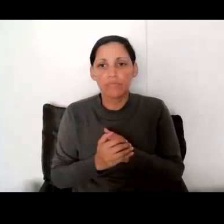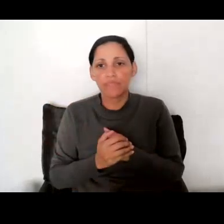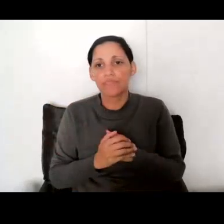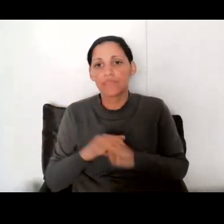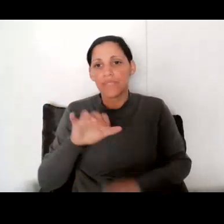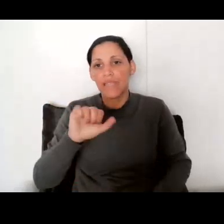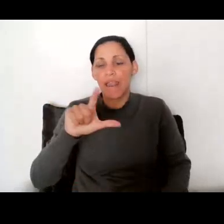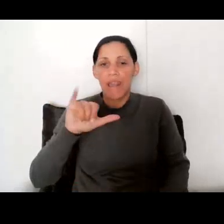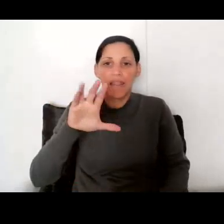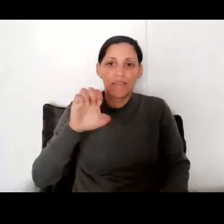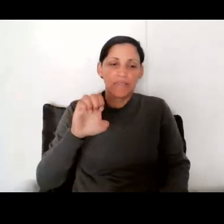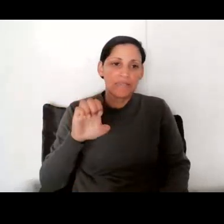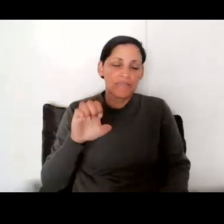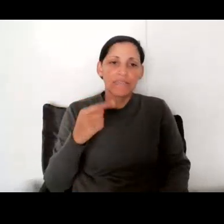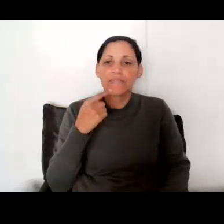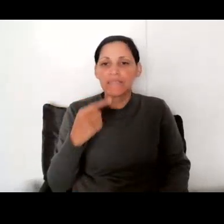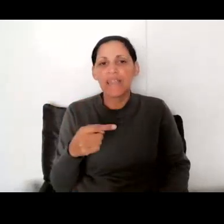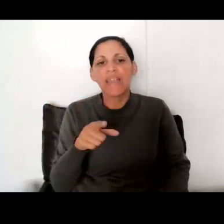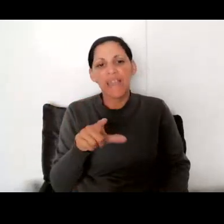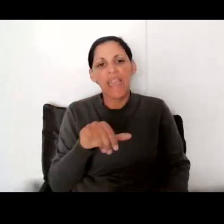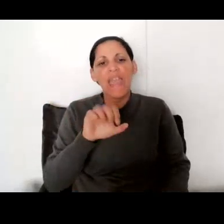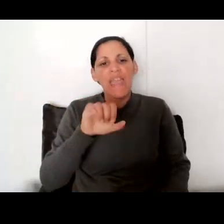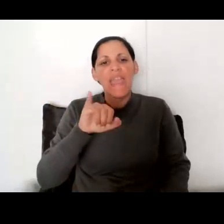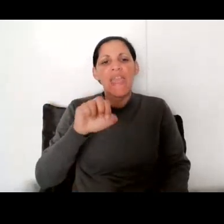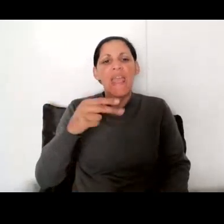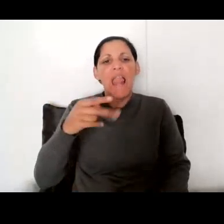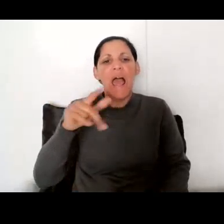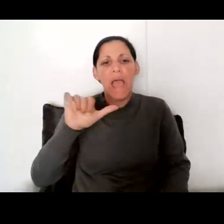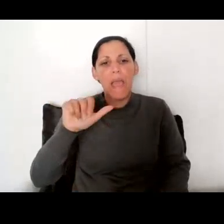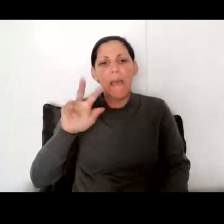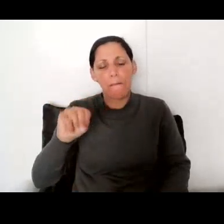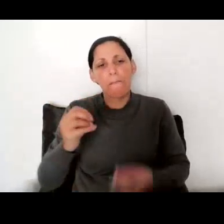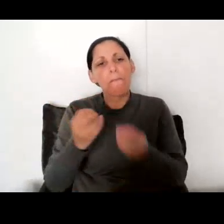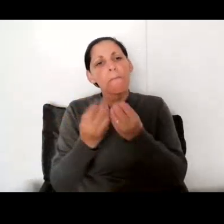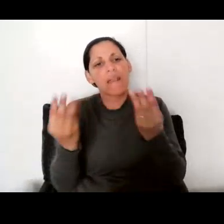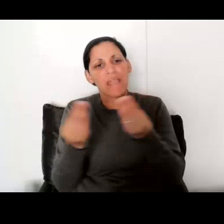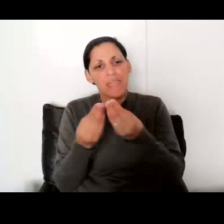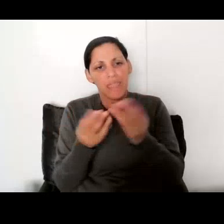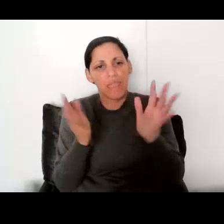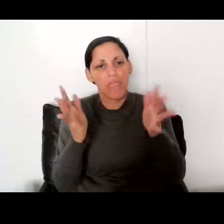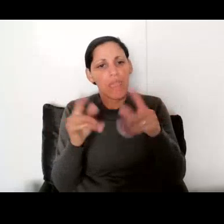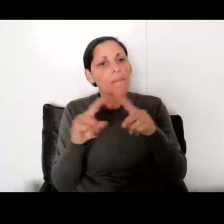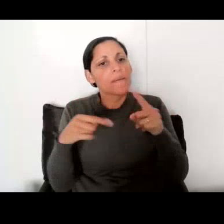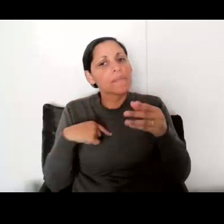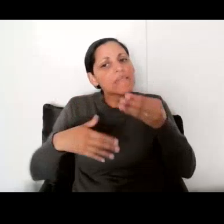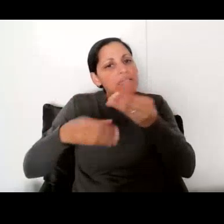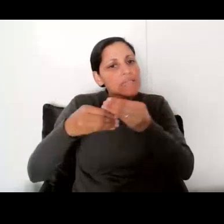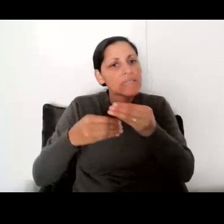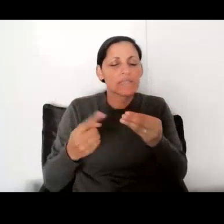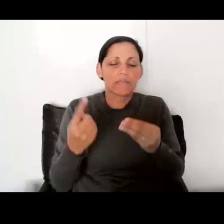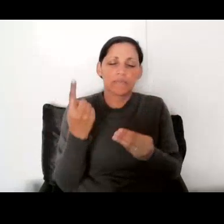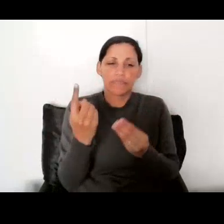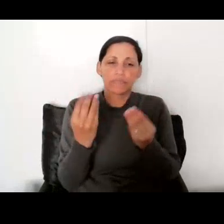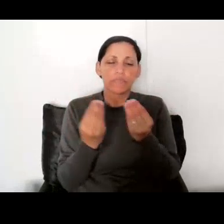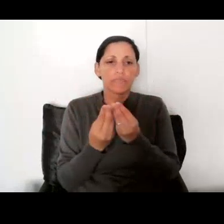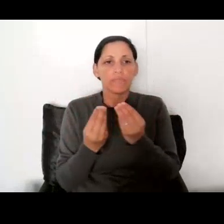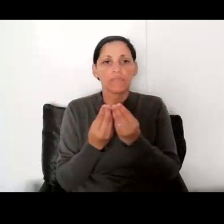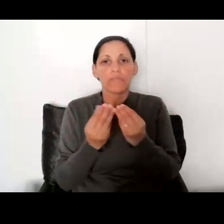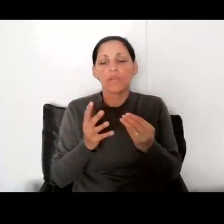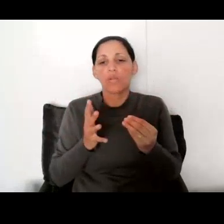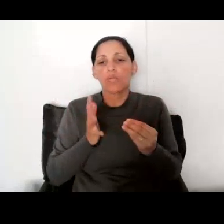So Liam did contribute. She did say most of the stuff, but then I just wanted to my contribution was just on I